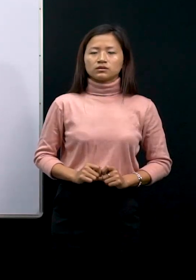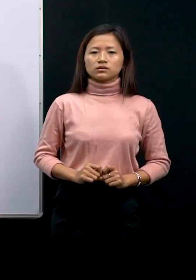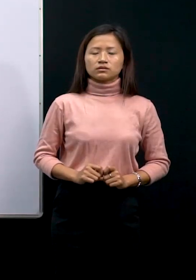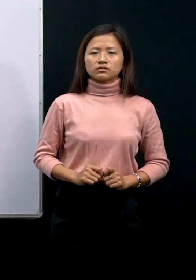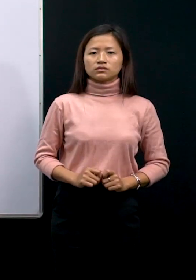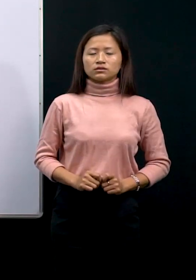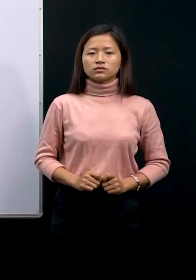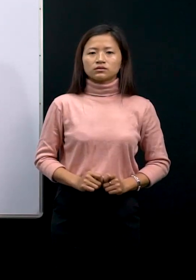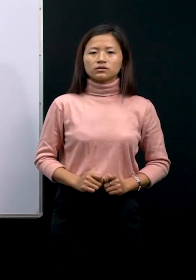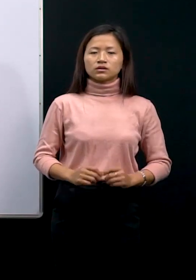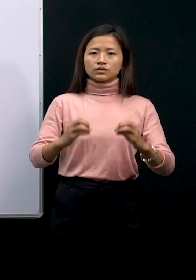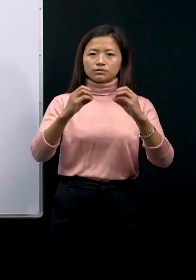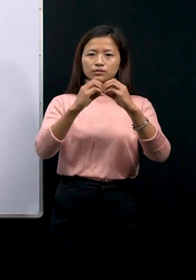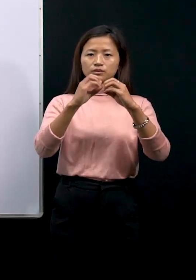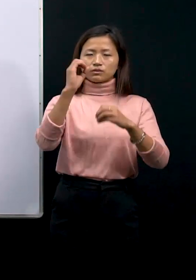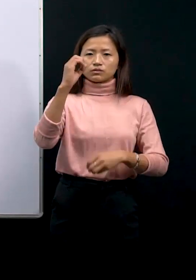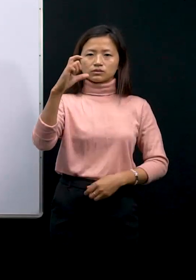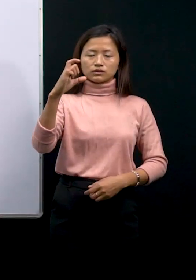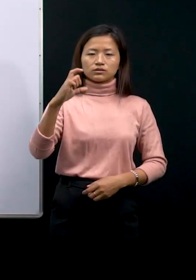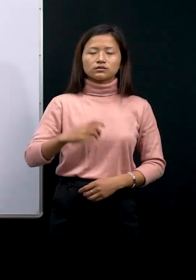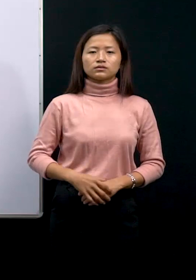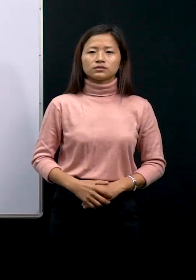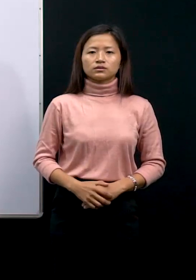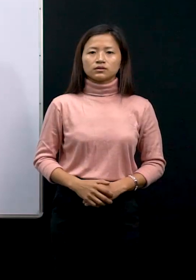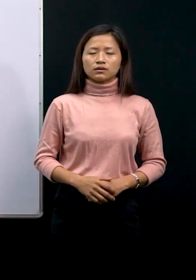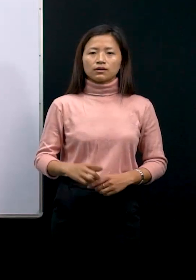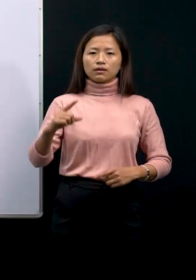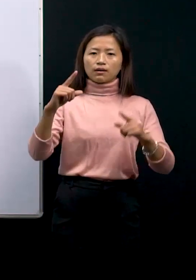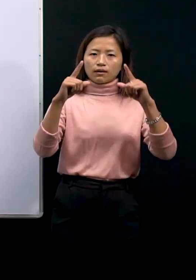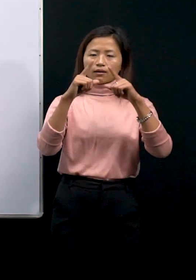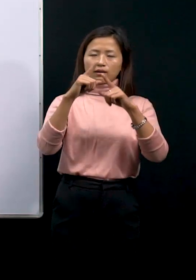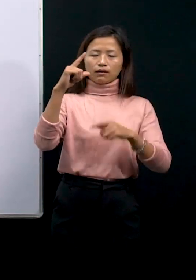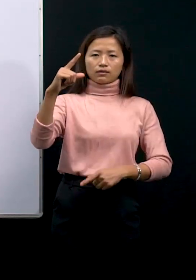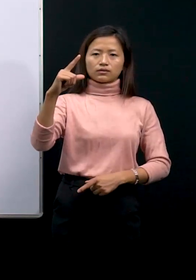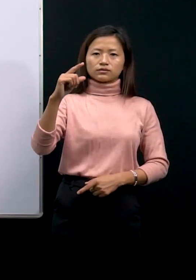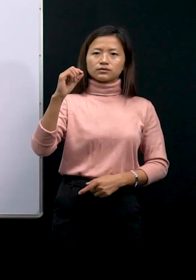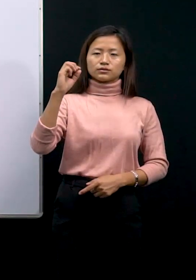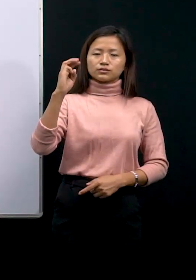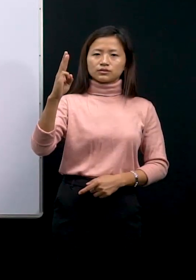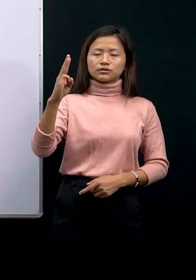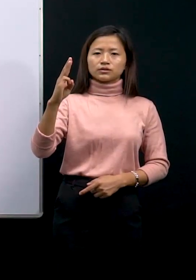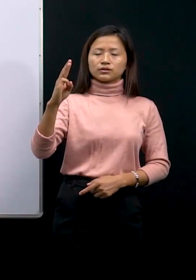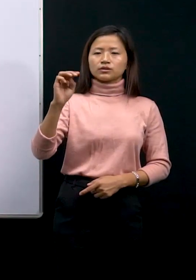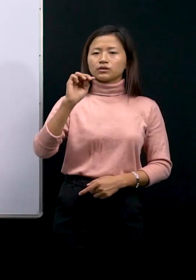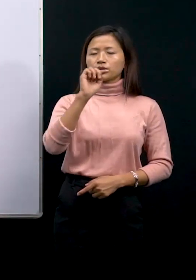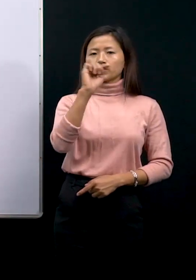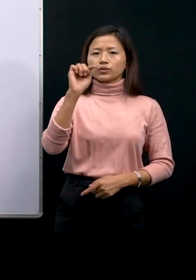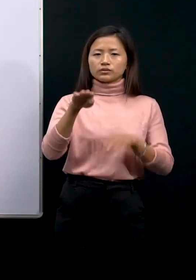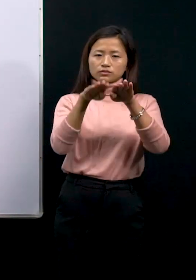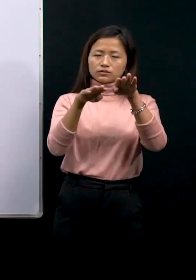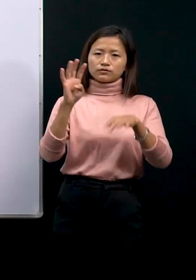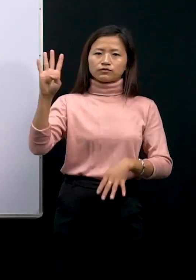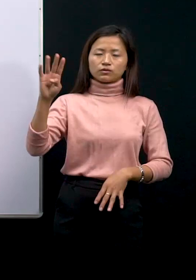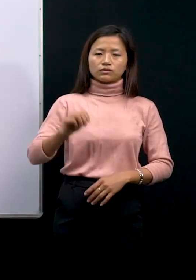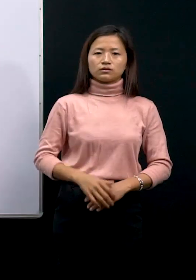And triangle BOC. Angle 3 equal to angle 4.